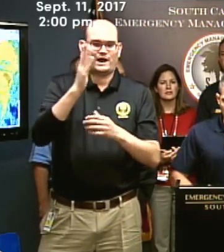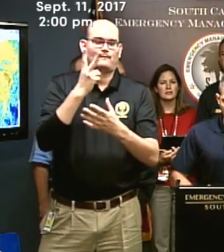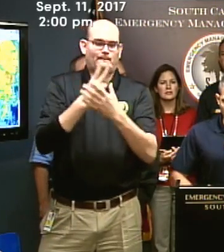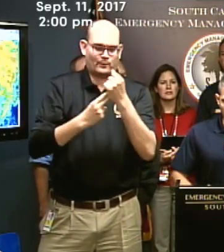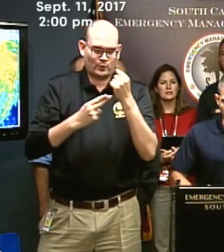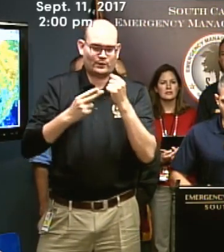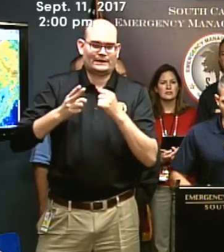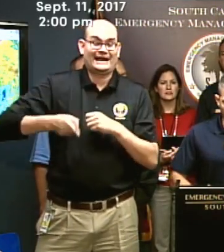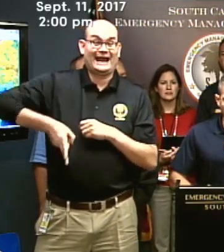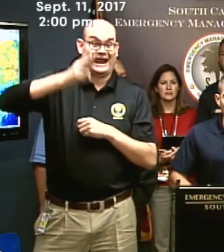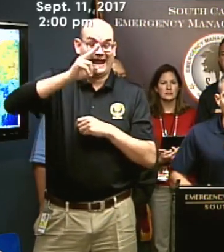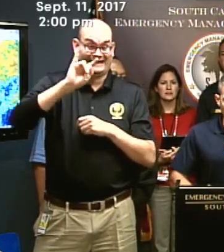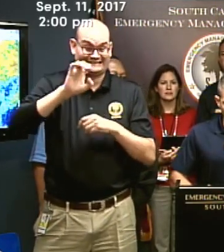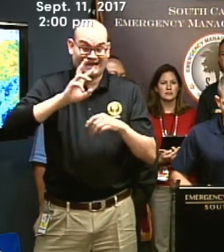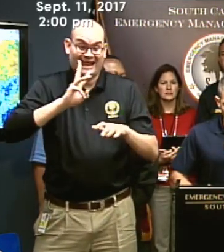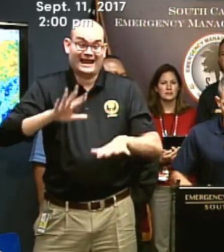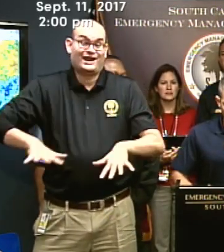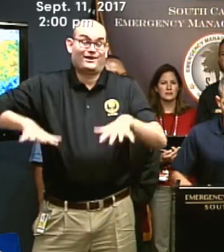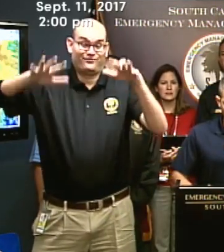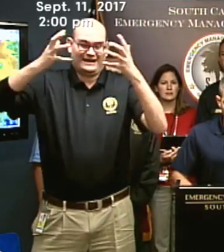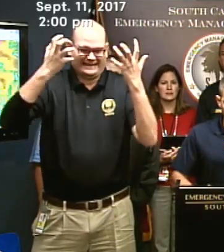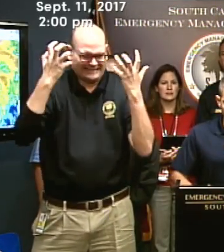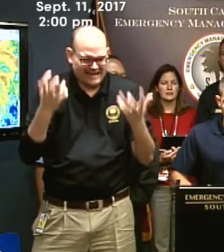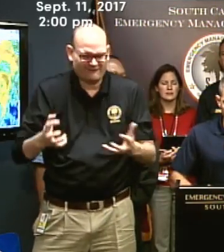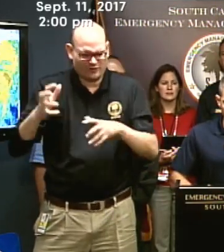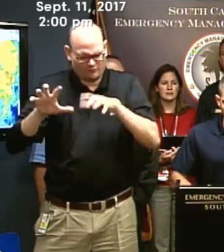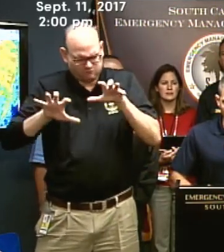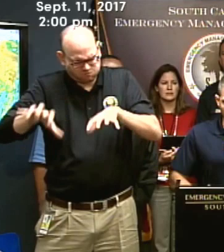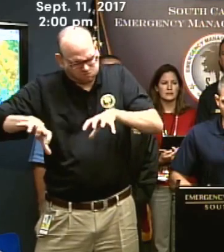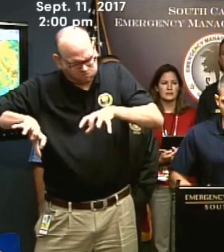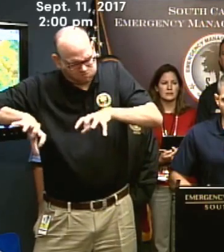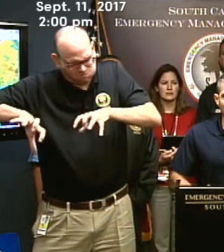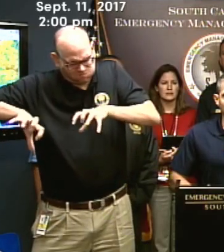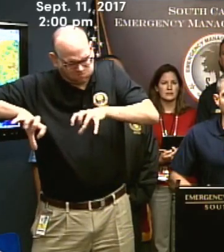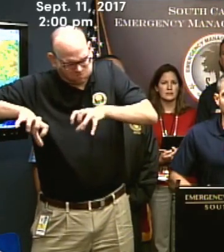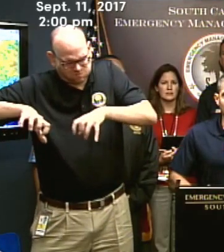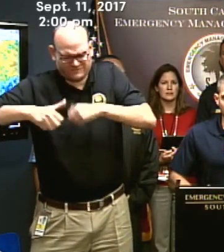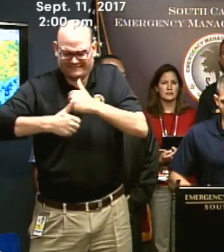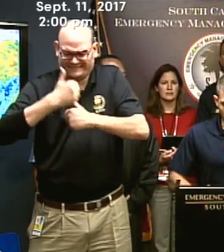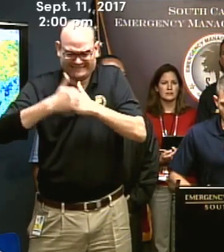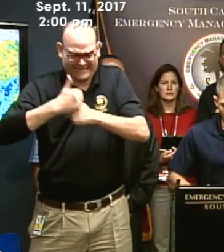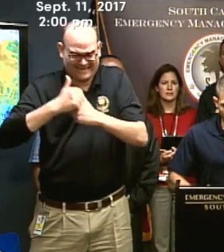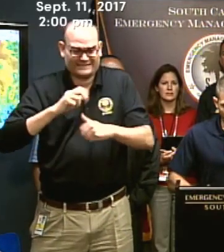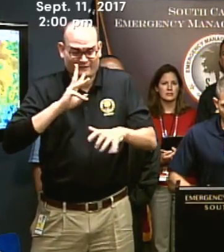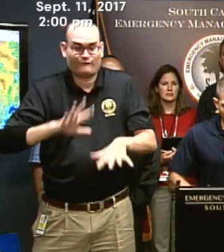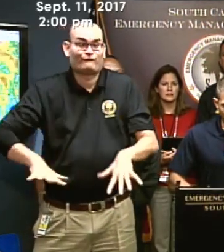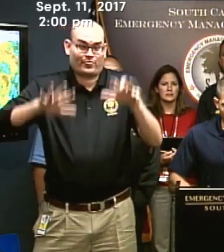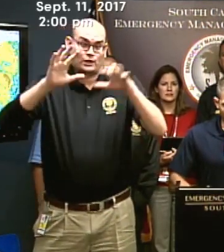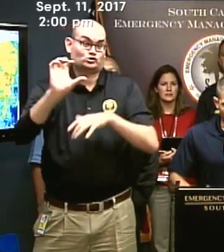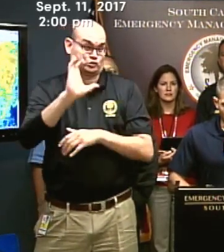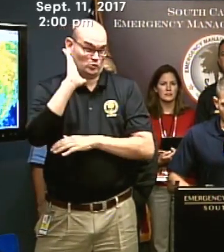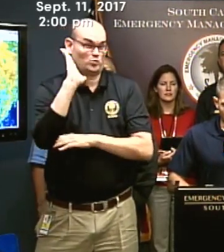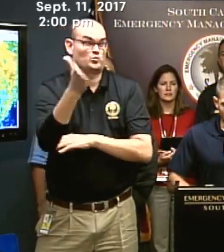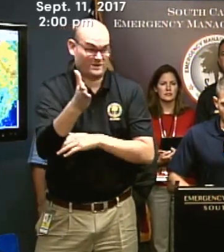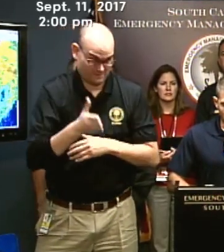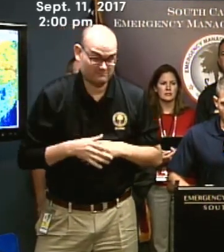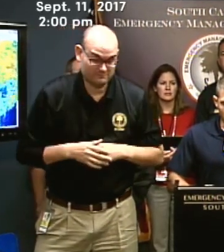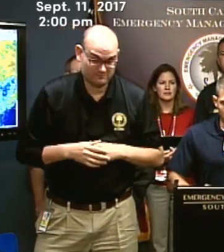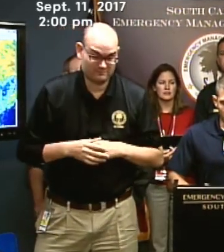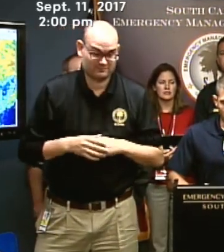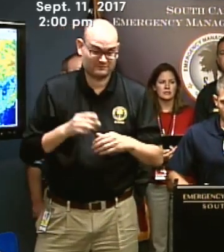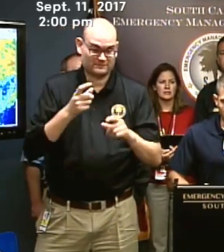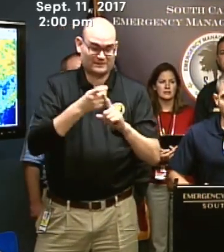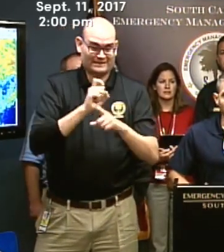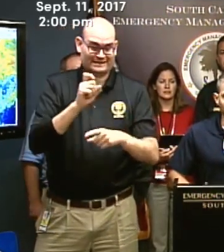tides combined with heavy rain has resulted in widespread dangerous flooding throughout downtown Charleston. Areas from Calhoun Street south